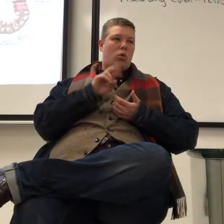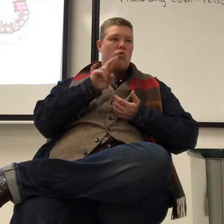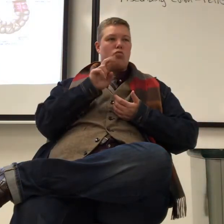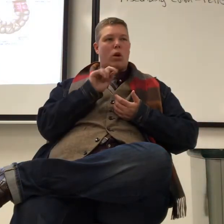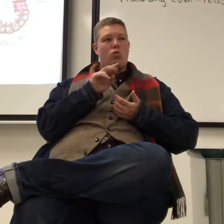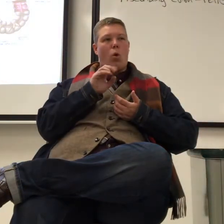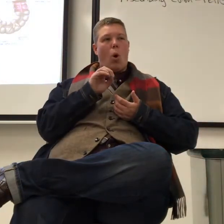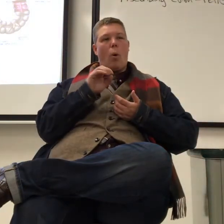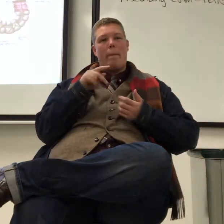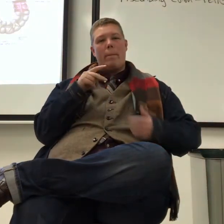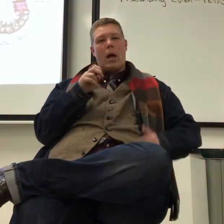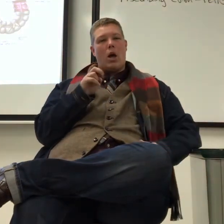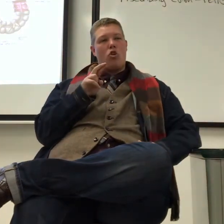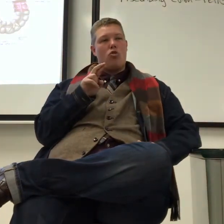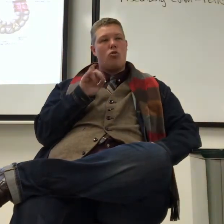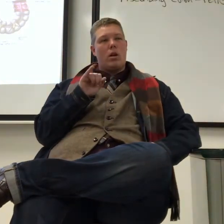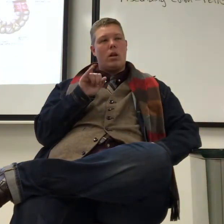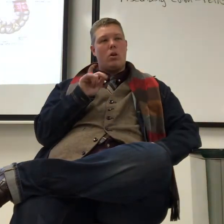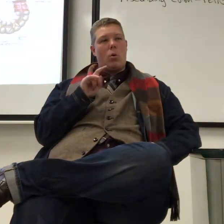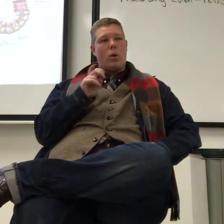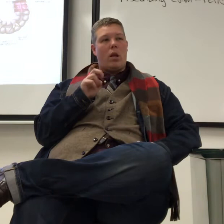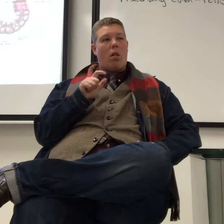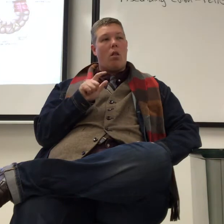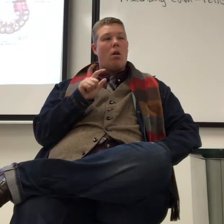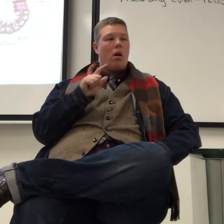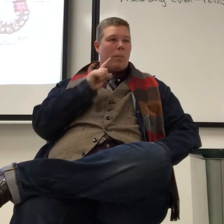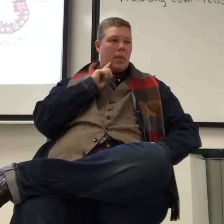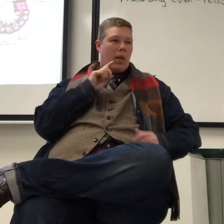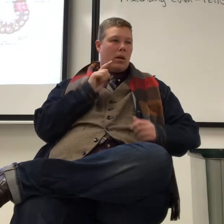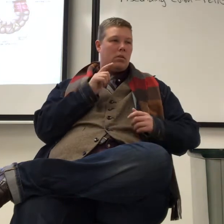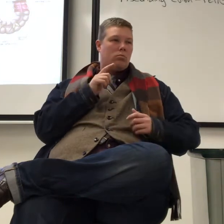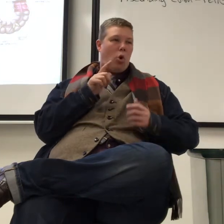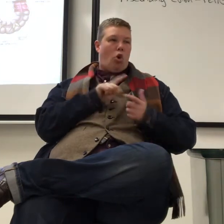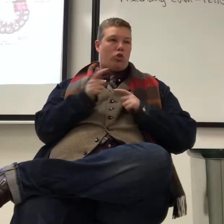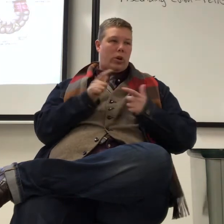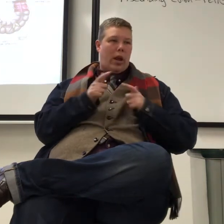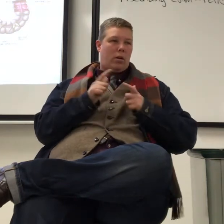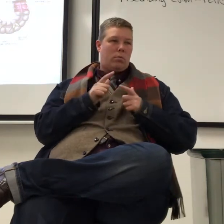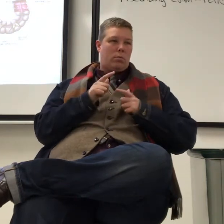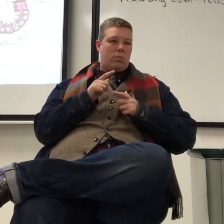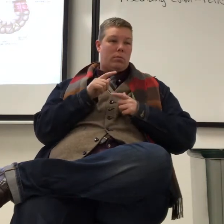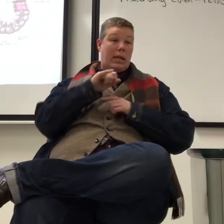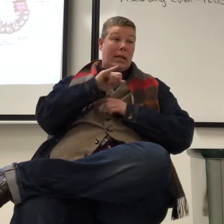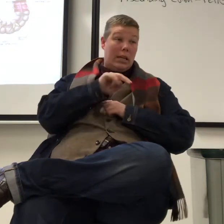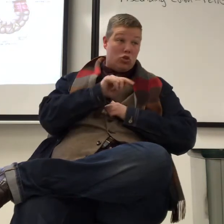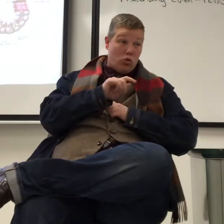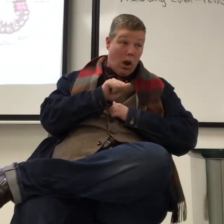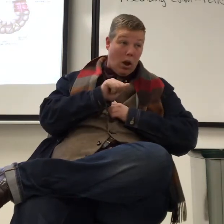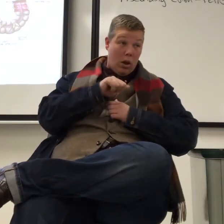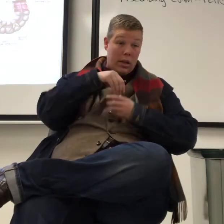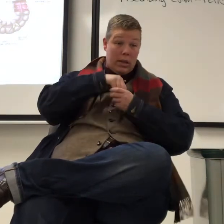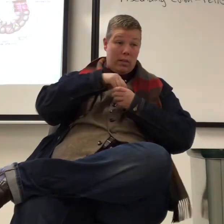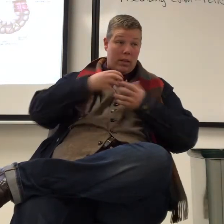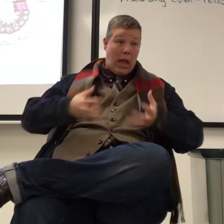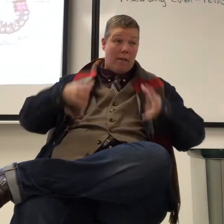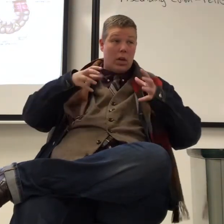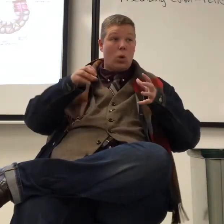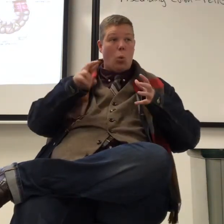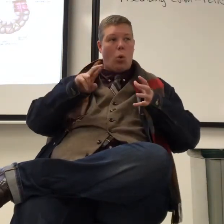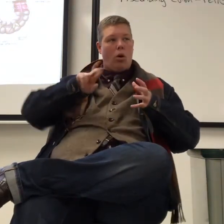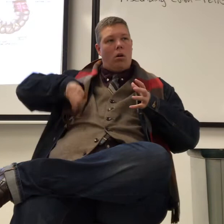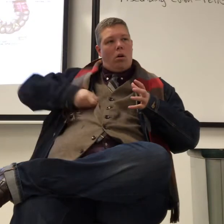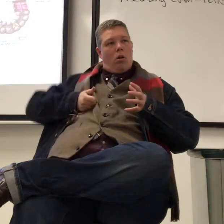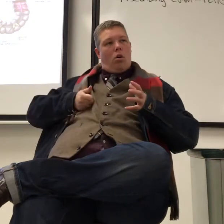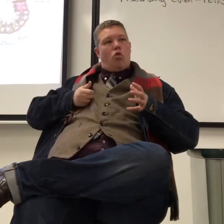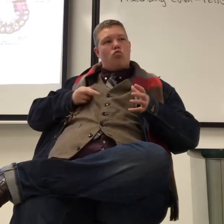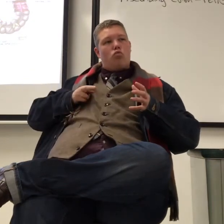retroperitoneal. Things alternate intra-retro. I mean, they have to. You're either intra or retro. You can't be both. You're one or the other. So it kind